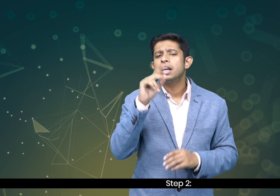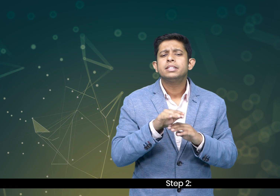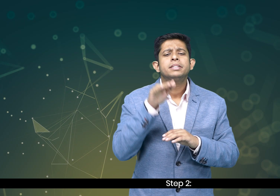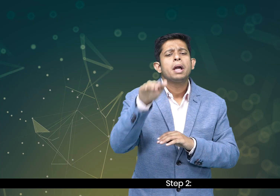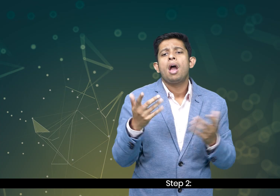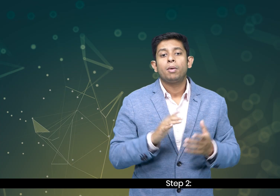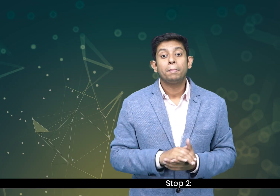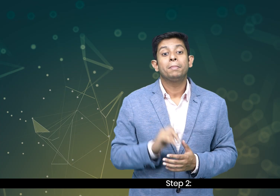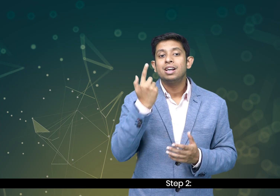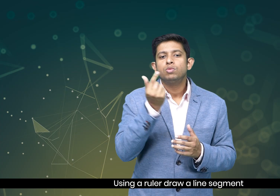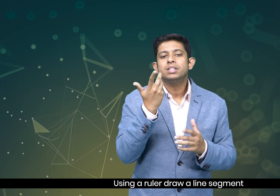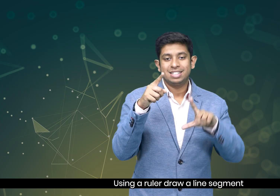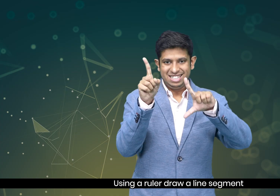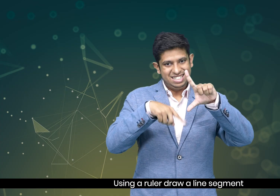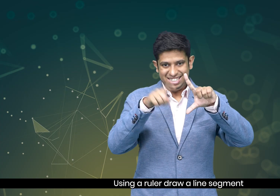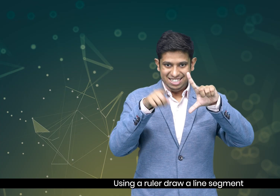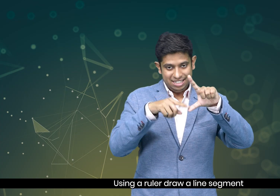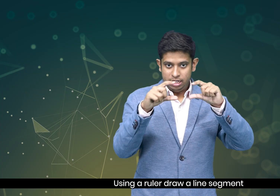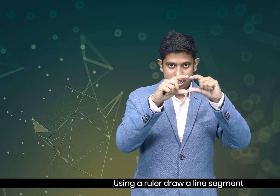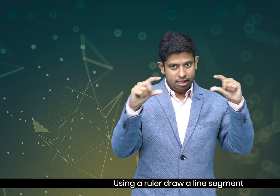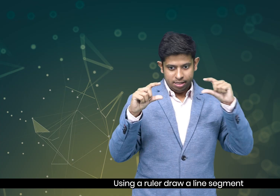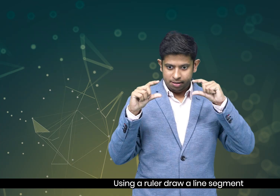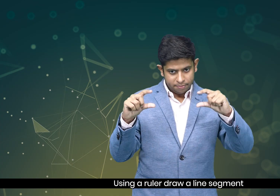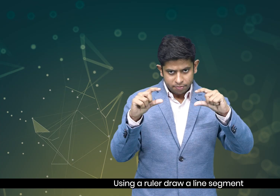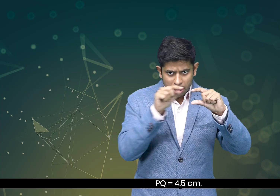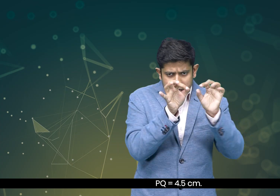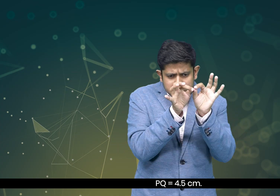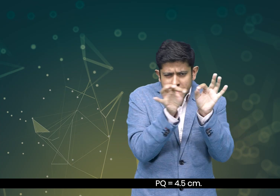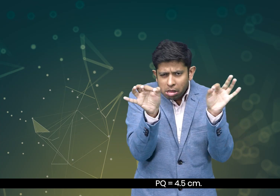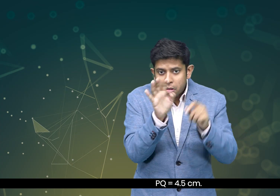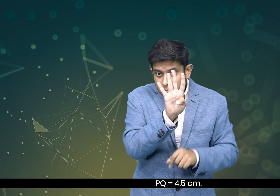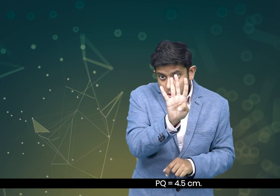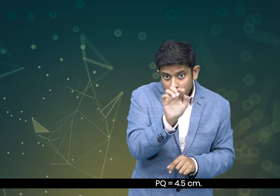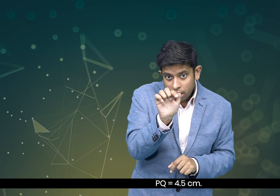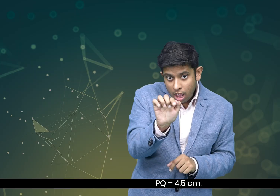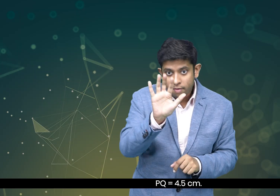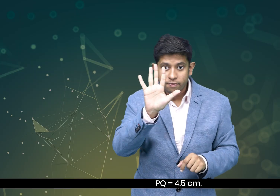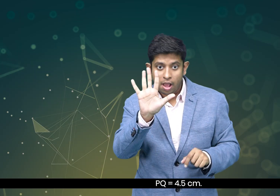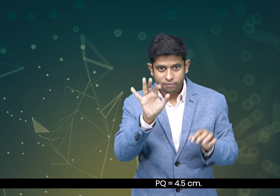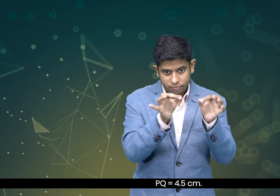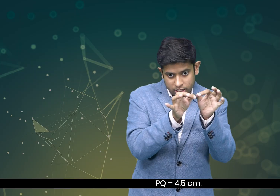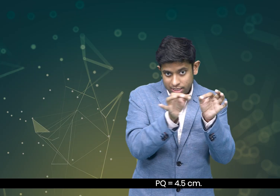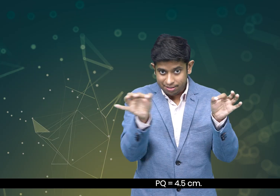Step 2. Using a ruler, draw a line segment PQ is equal to 4.5 cm.